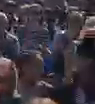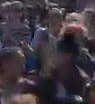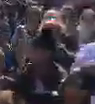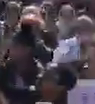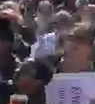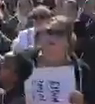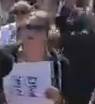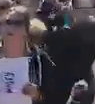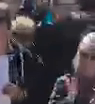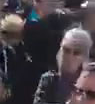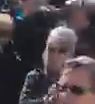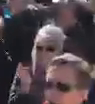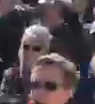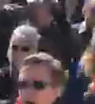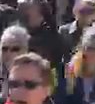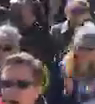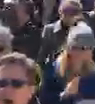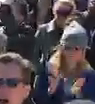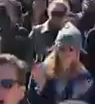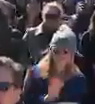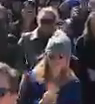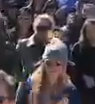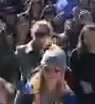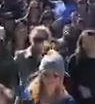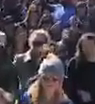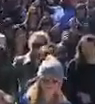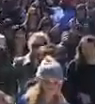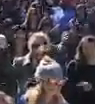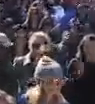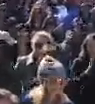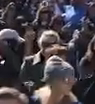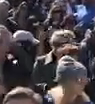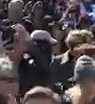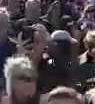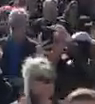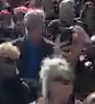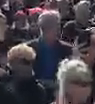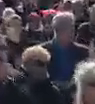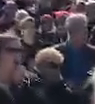And now I have the pleasure of introducing Minority Leader Stacey Abrams.